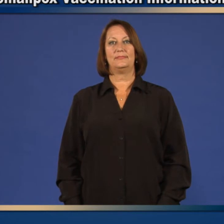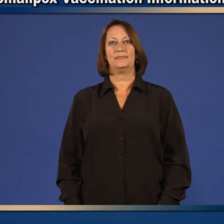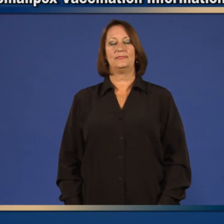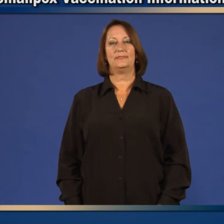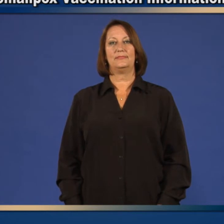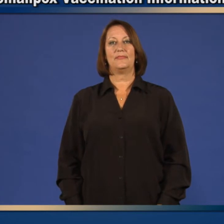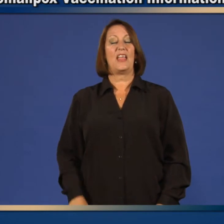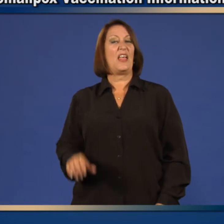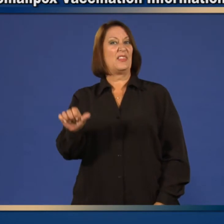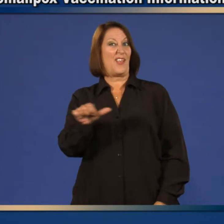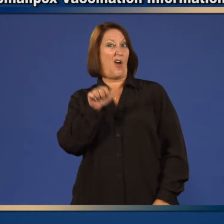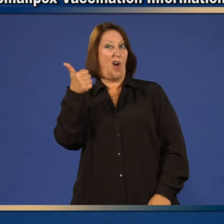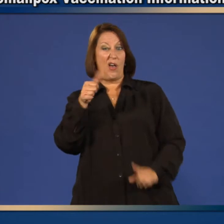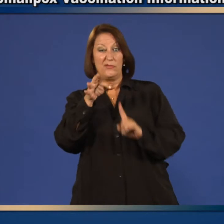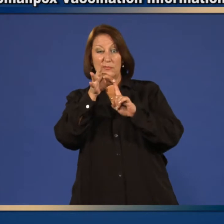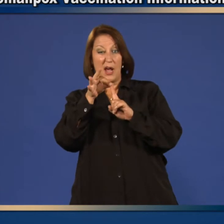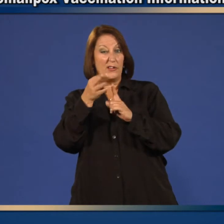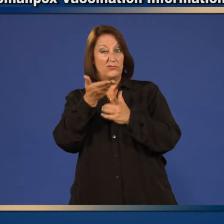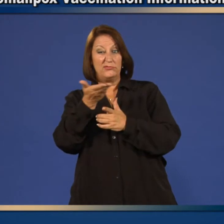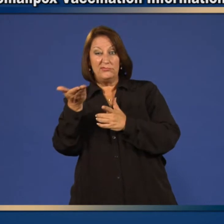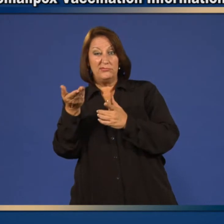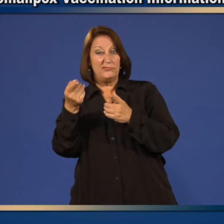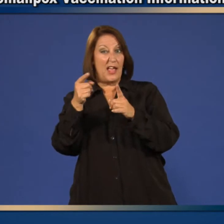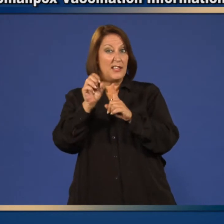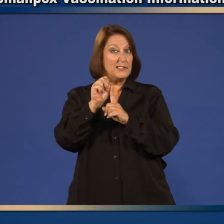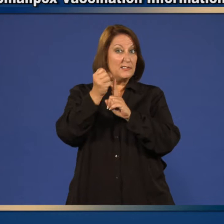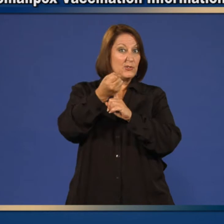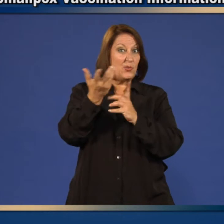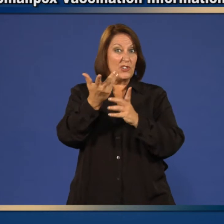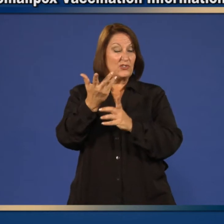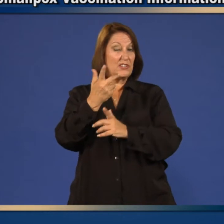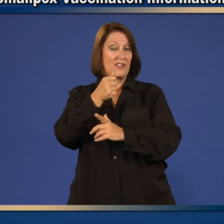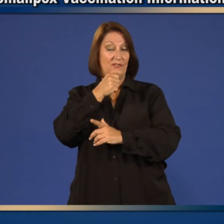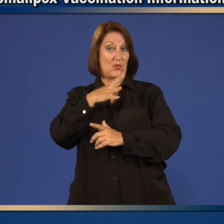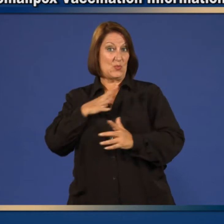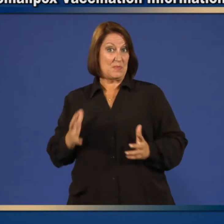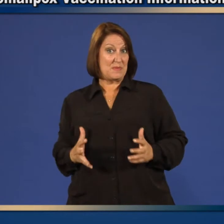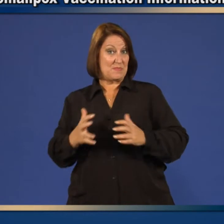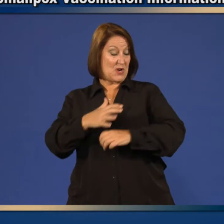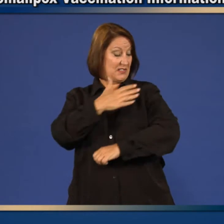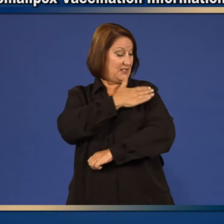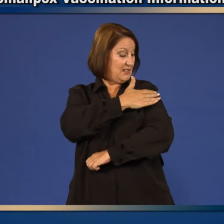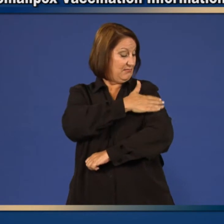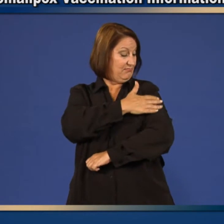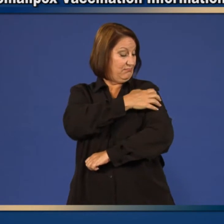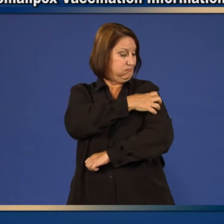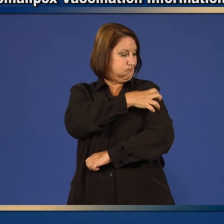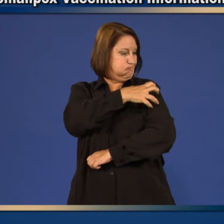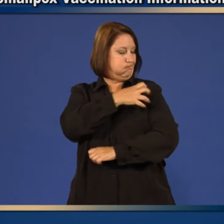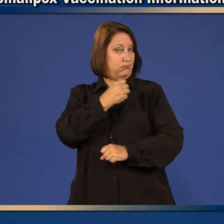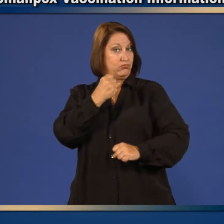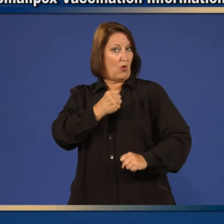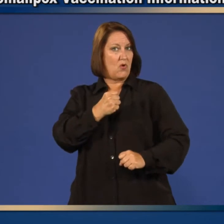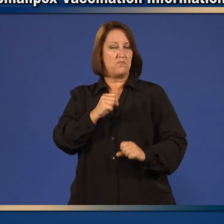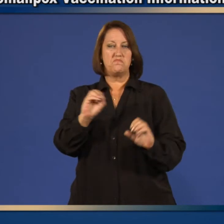There are no additional considerations for pregnant women who have a robust reaction.